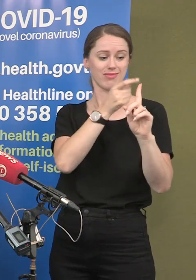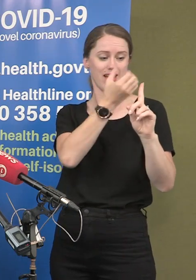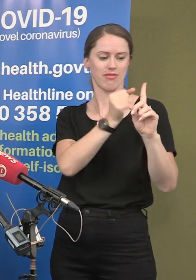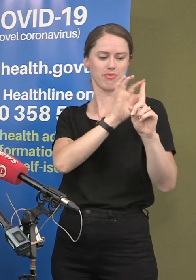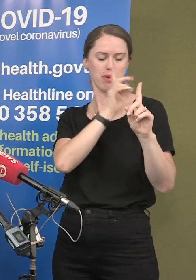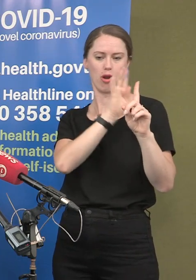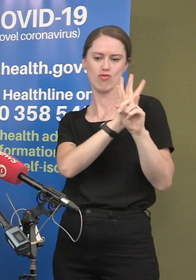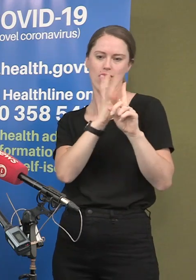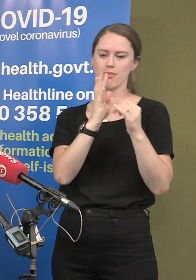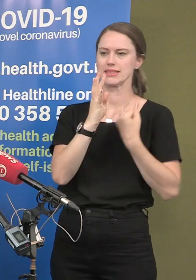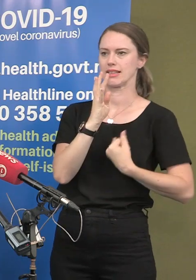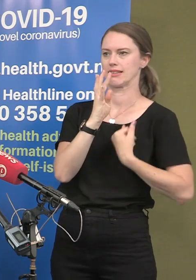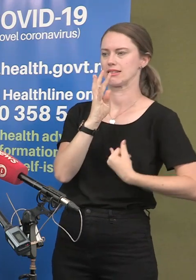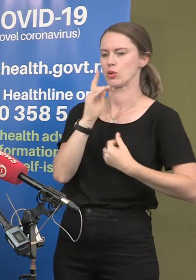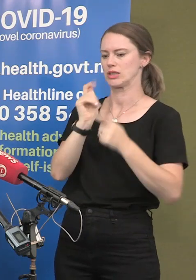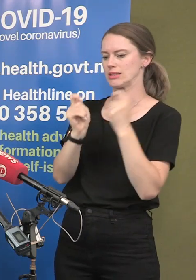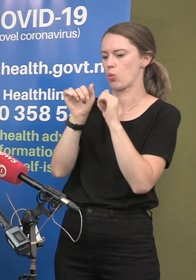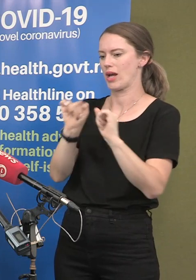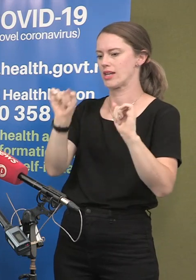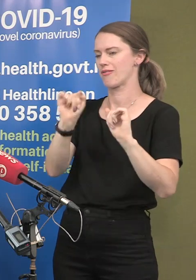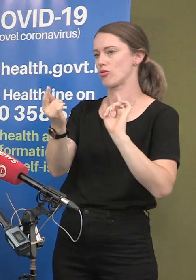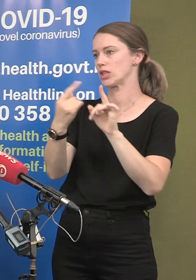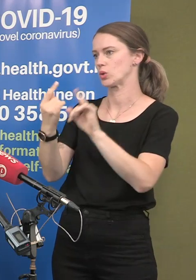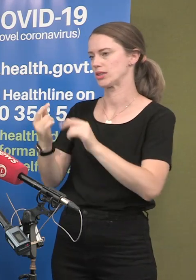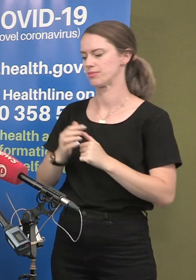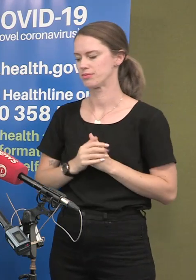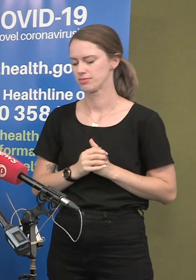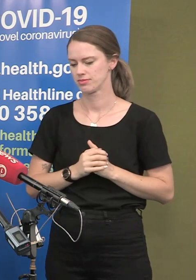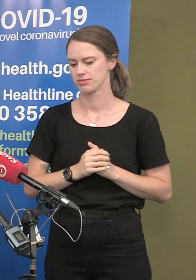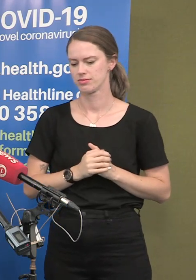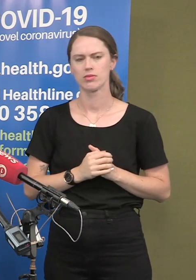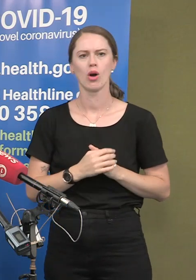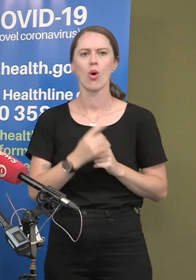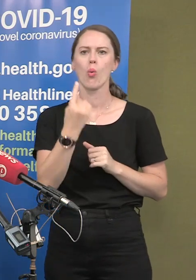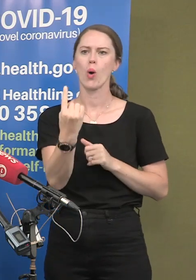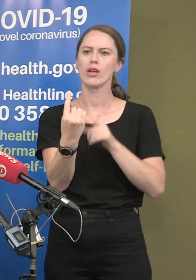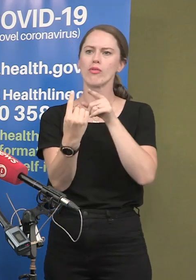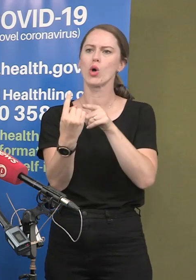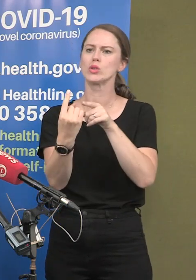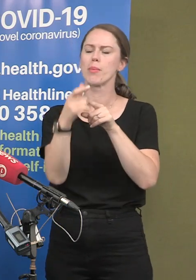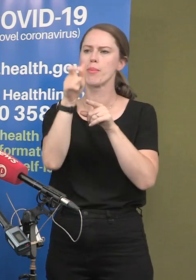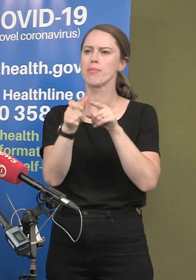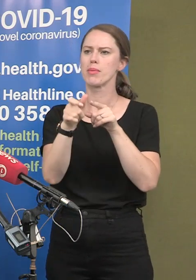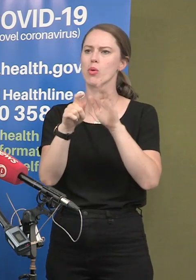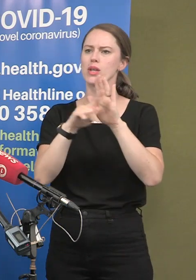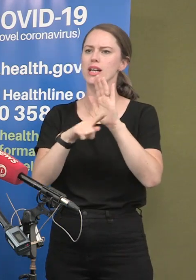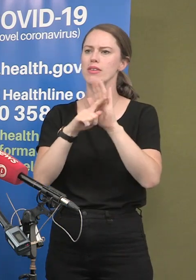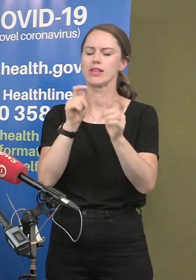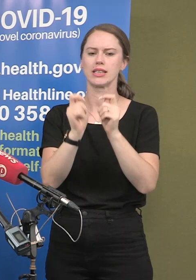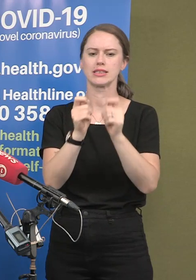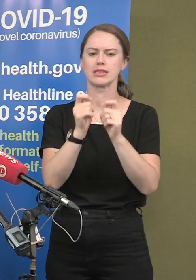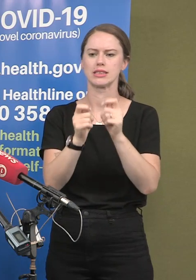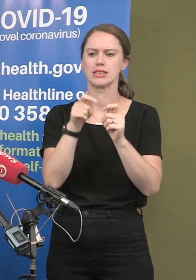existing cases. I don't have details around that, but just to say also that one of those negative tests is, of course,